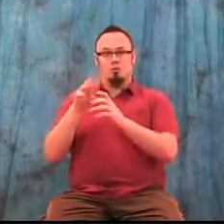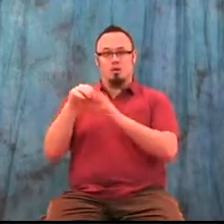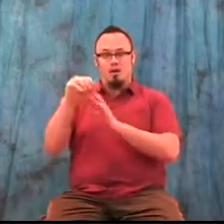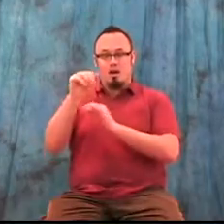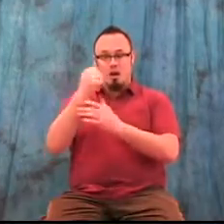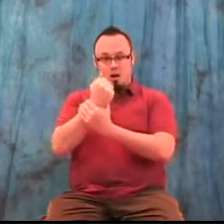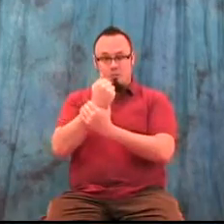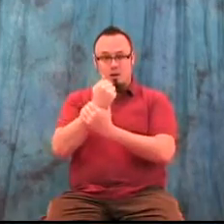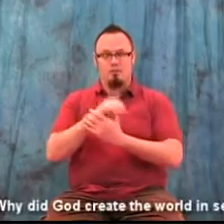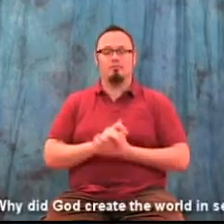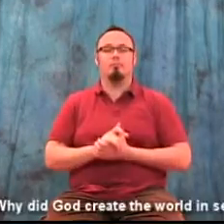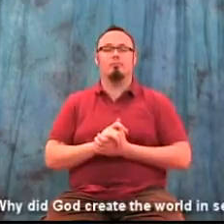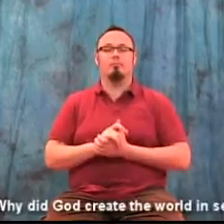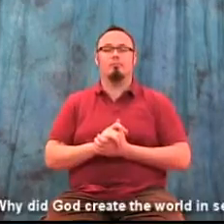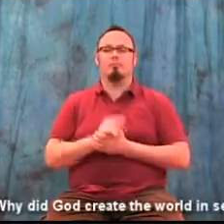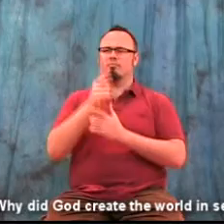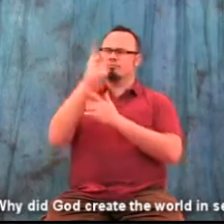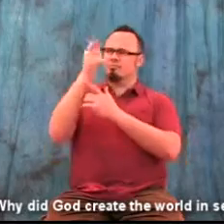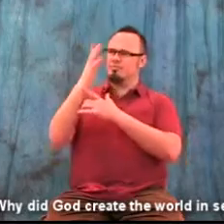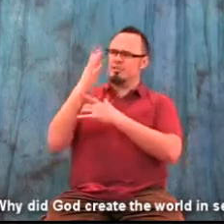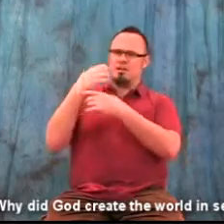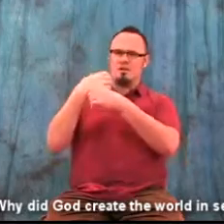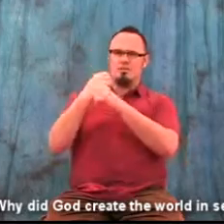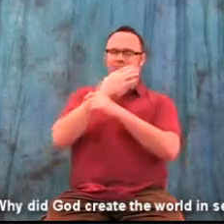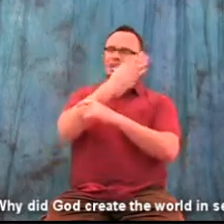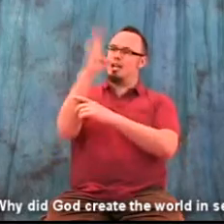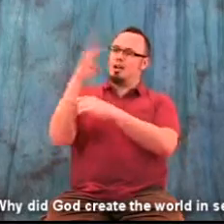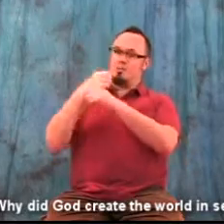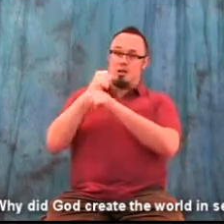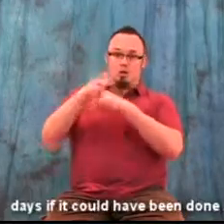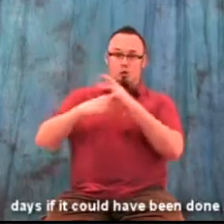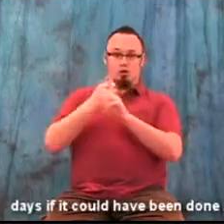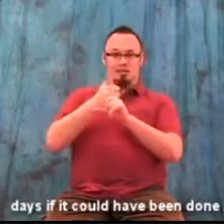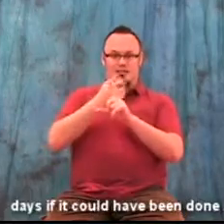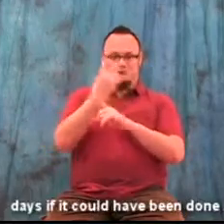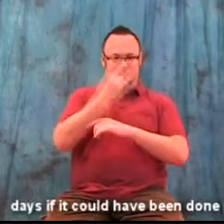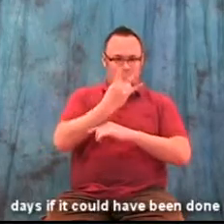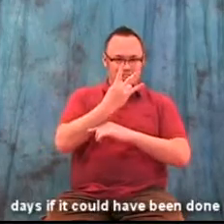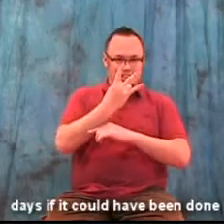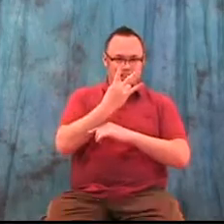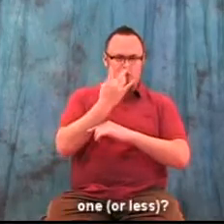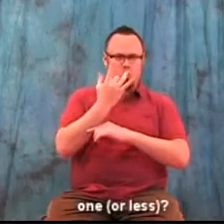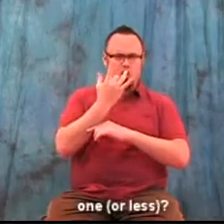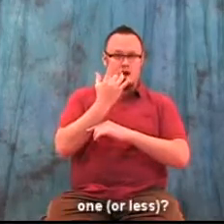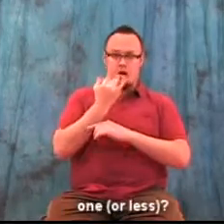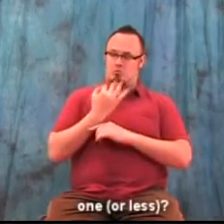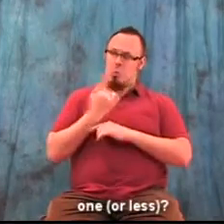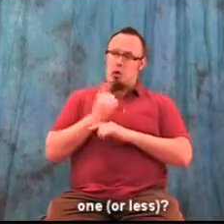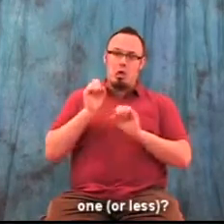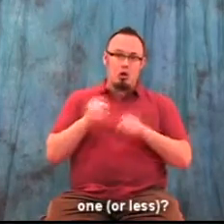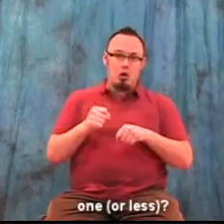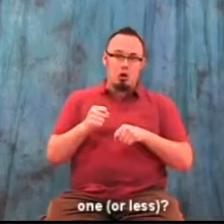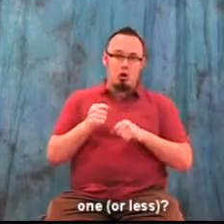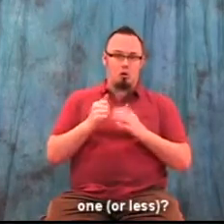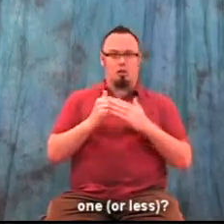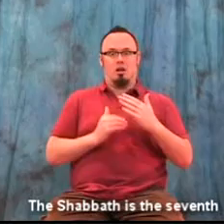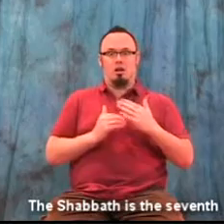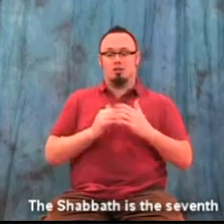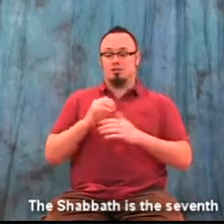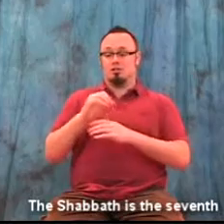Why did God create the world in 7 days if it could have been done in one or less? The Sabbath is the 7th day